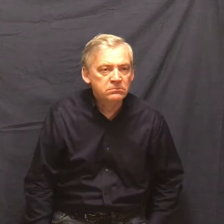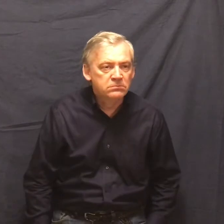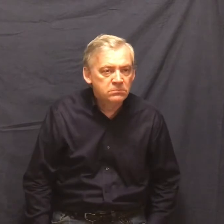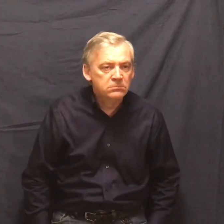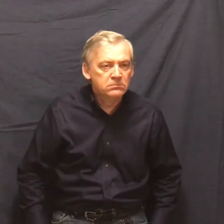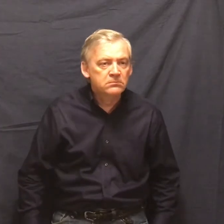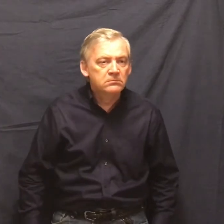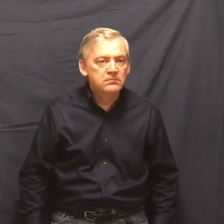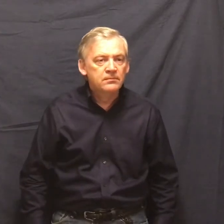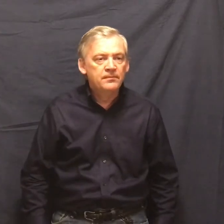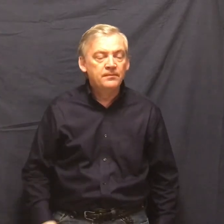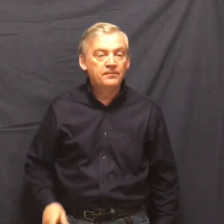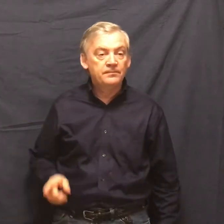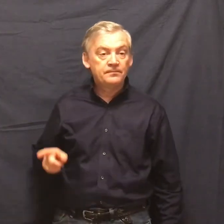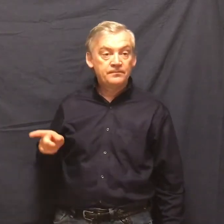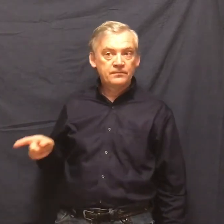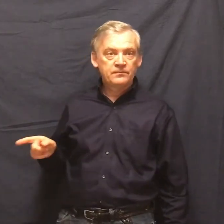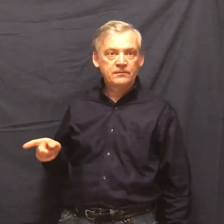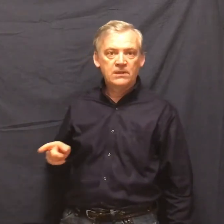George had been intently staring at Slim.